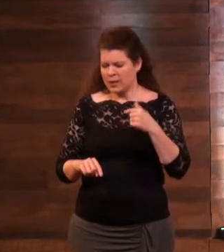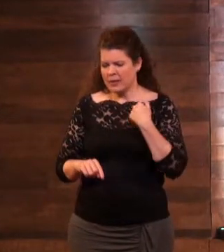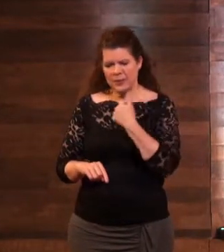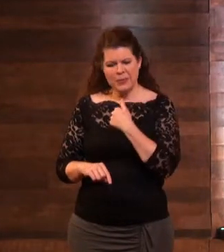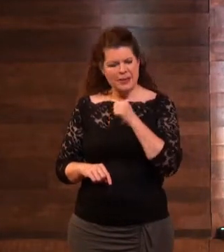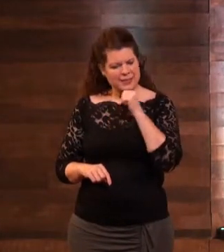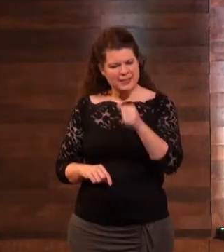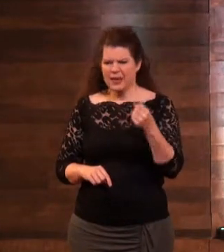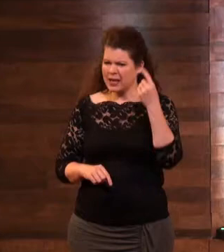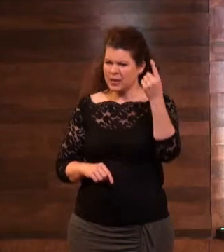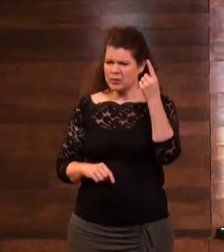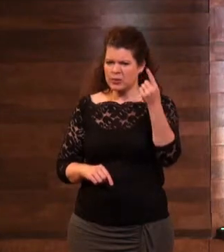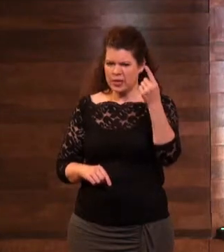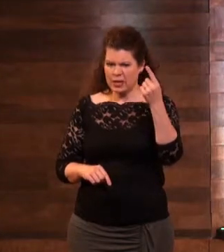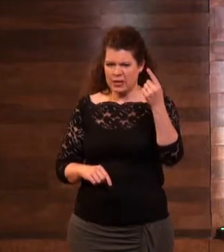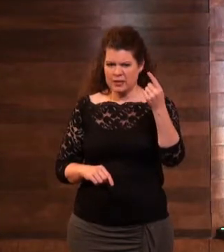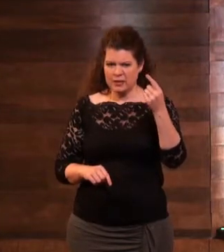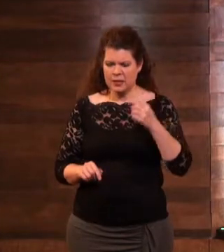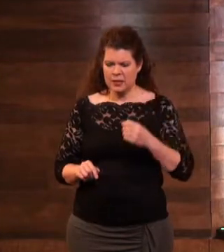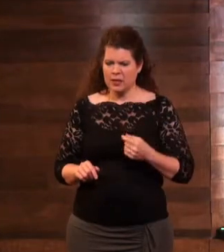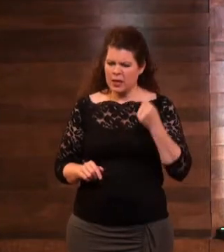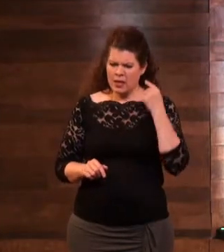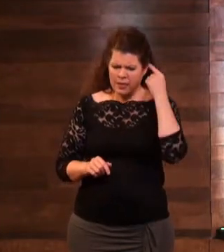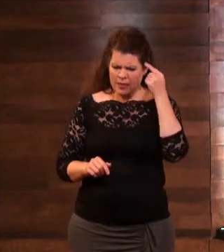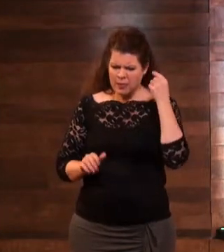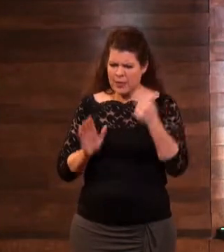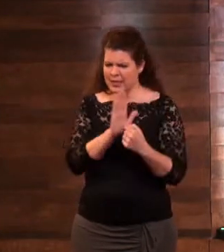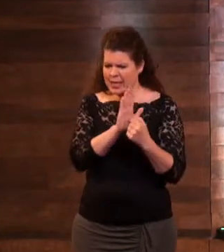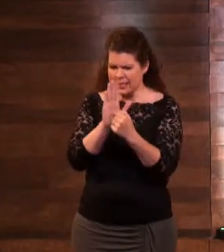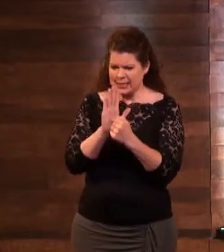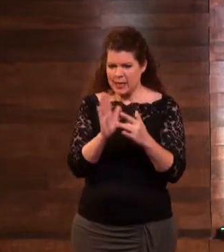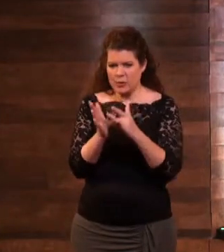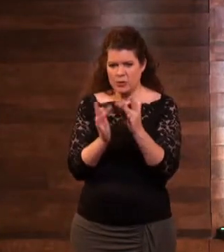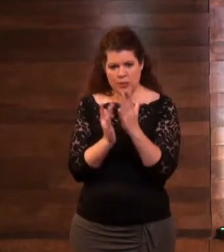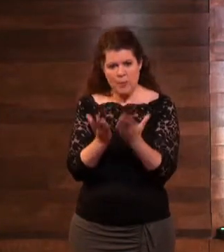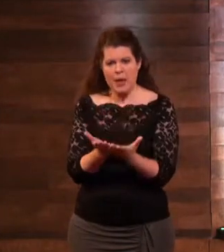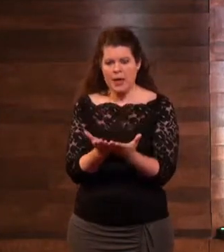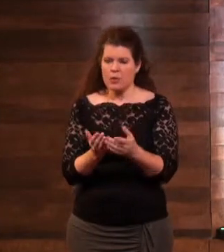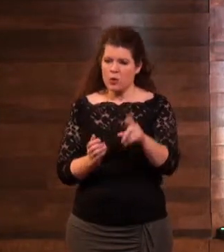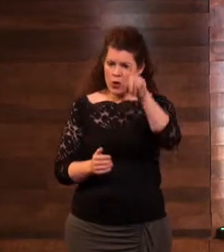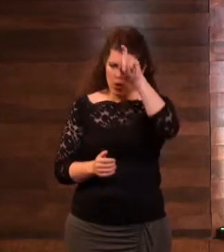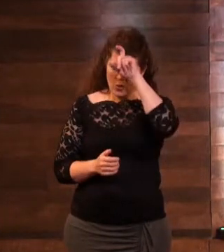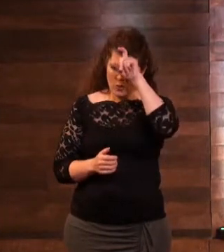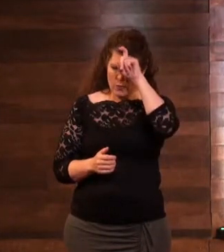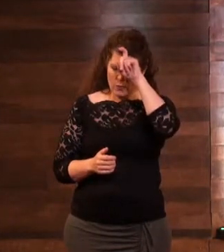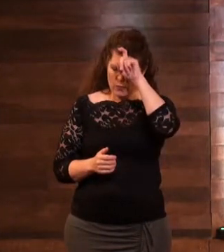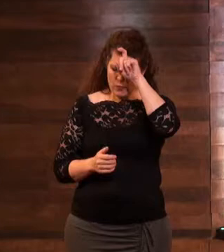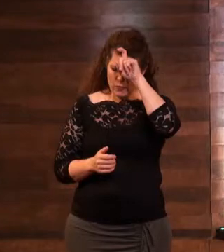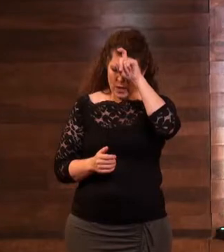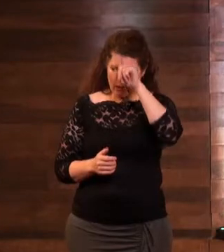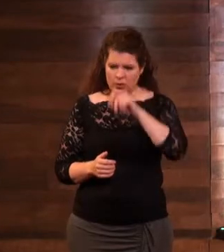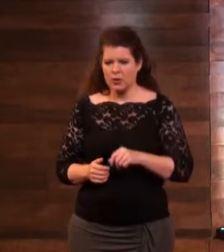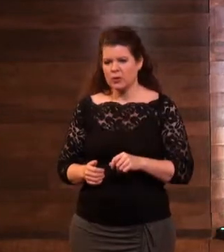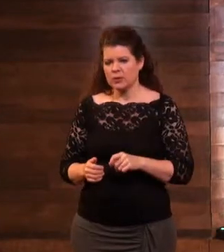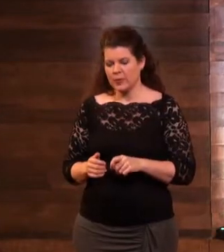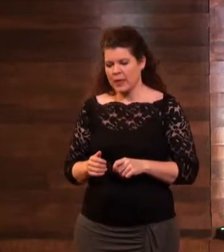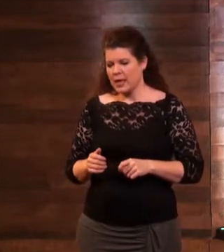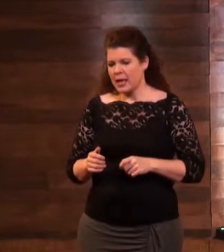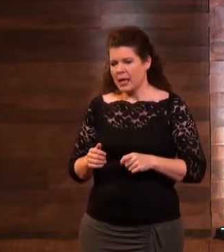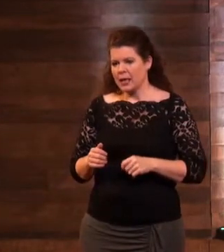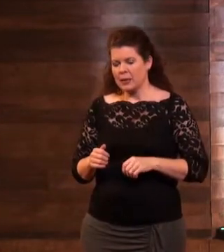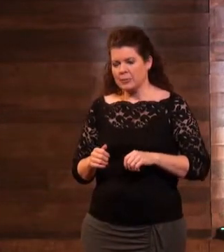examples of that do we see in the Bible? Pharaoh thought he was God. The Assyrians brutalized Israel. The